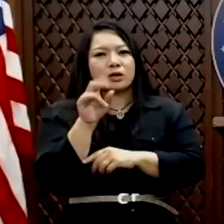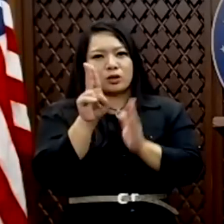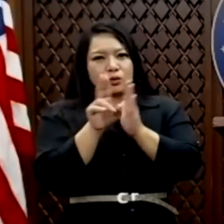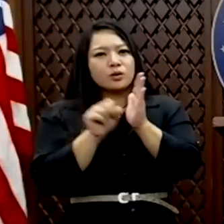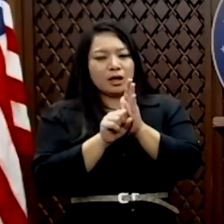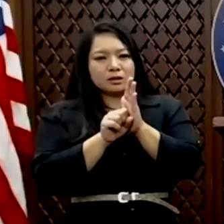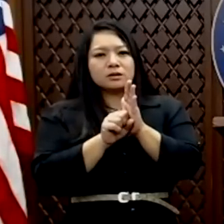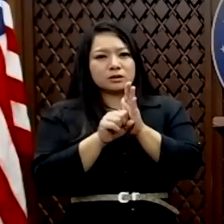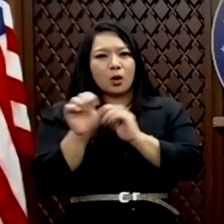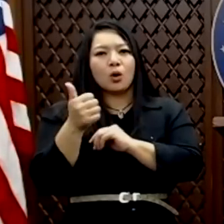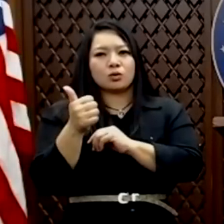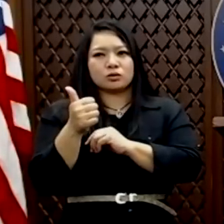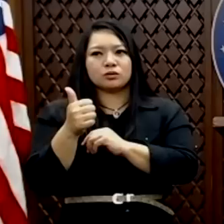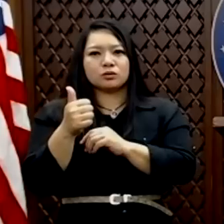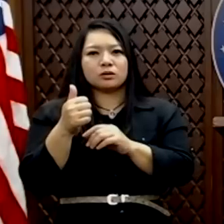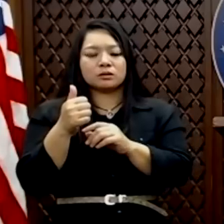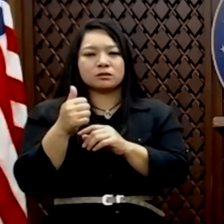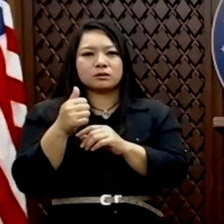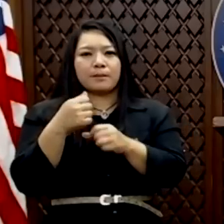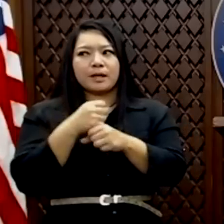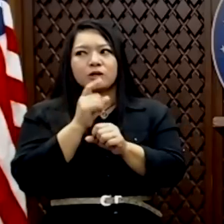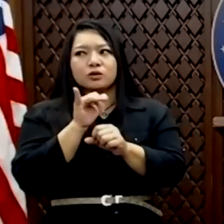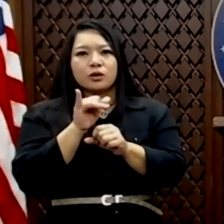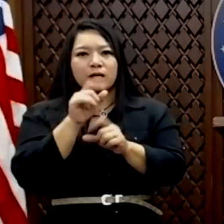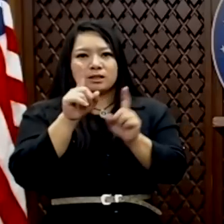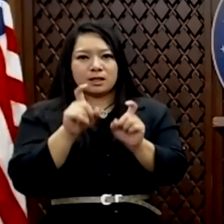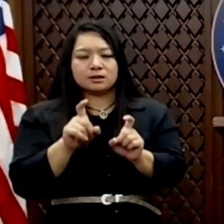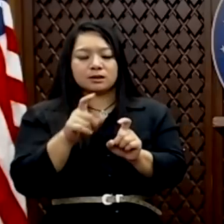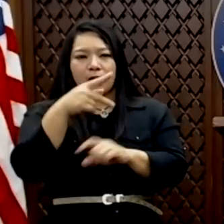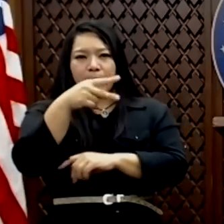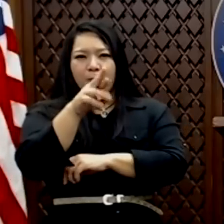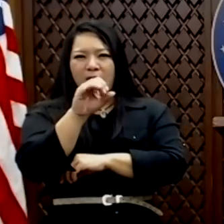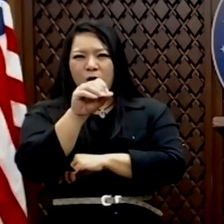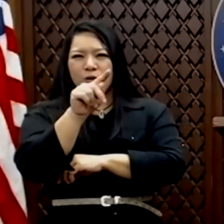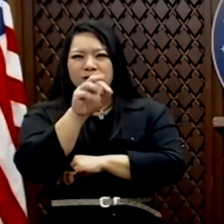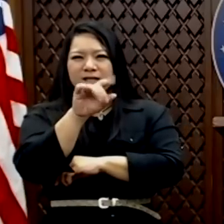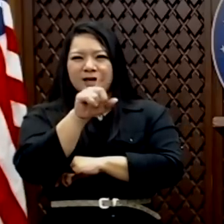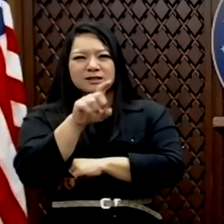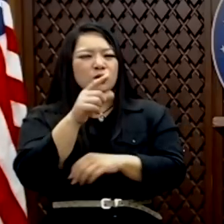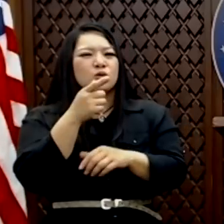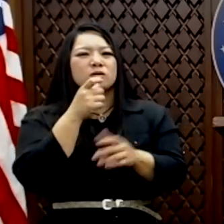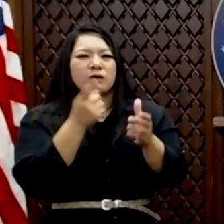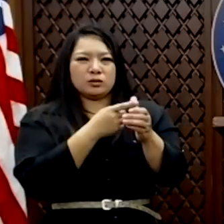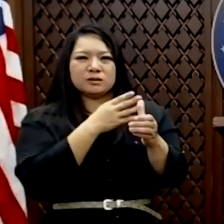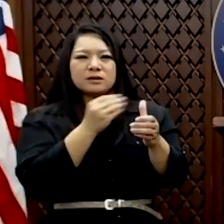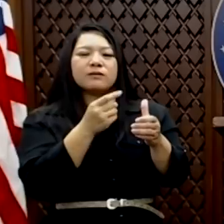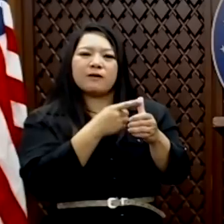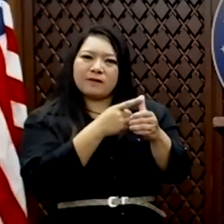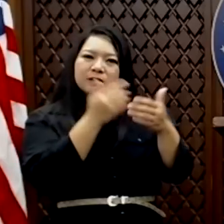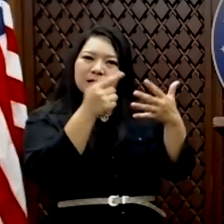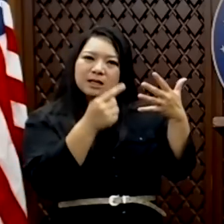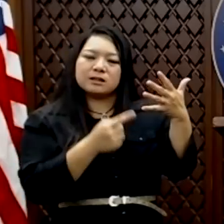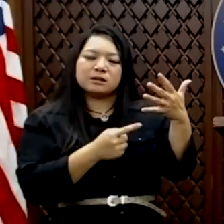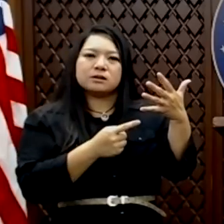US also is prioritizing their testing, and so we did have a priority list of those